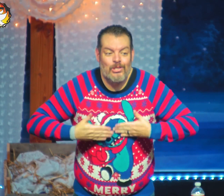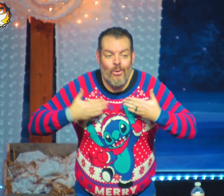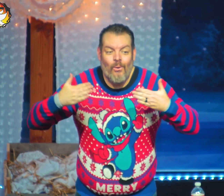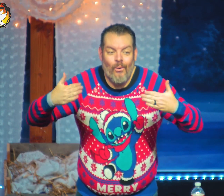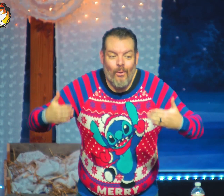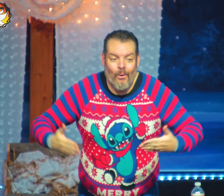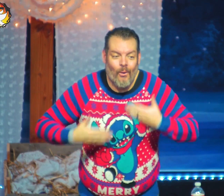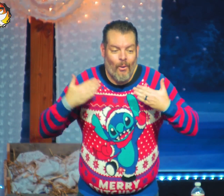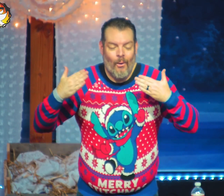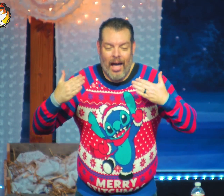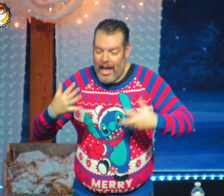Rage.